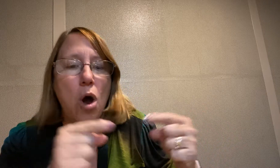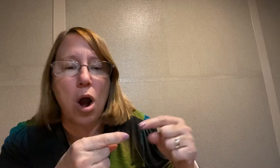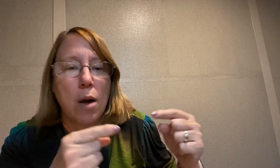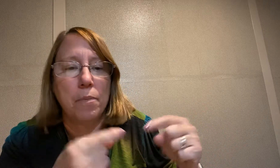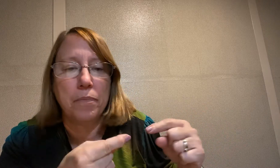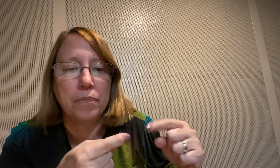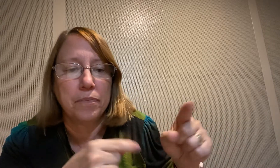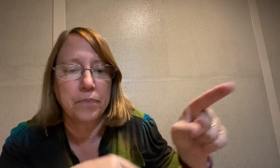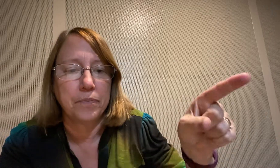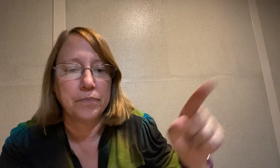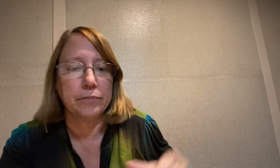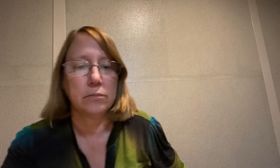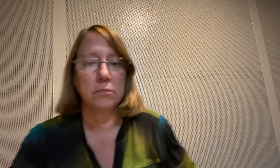harm."